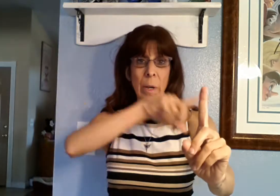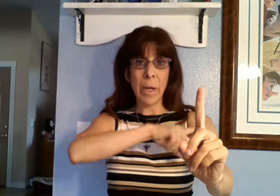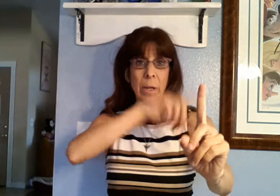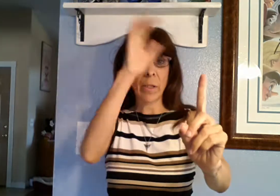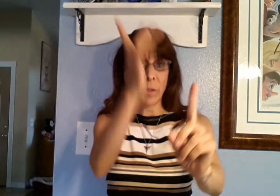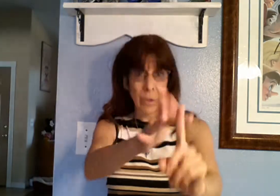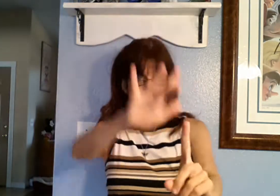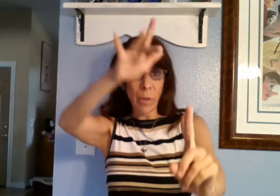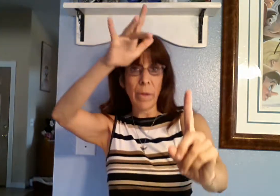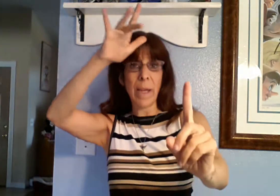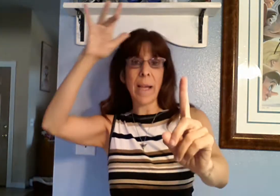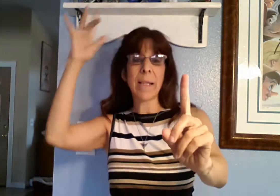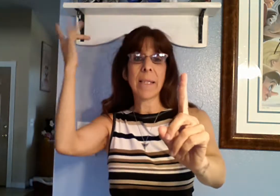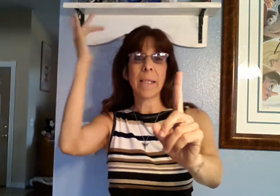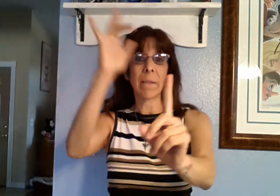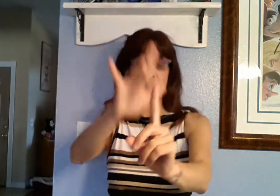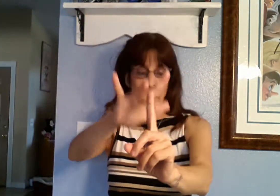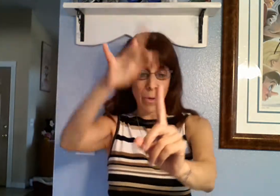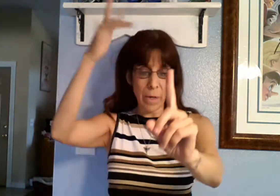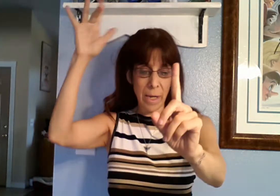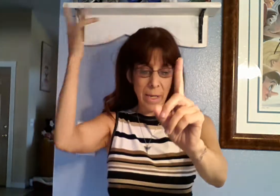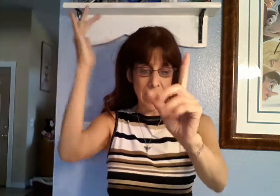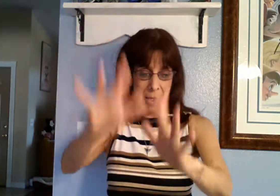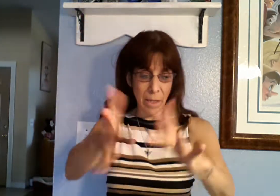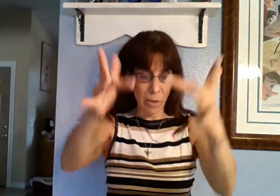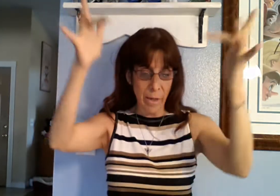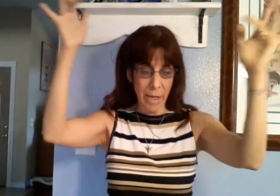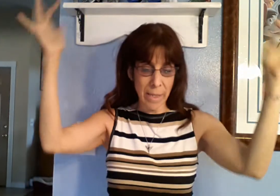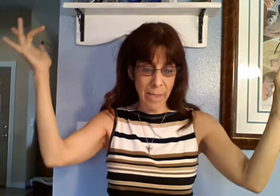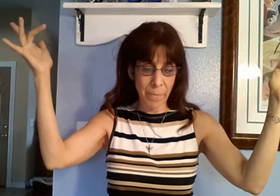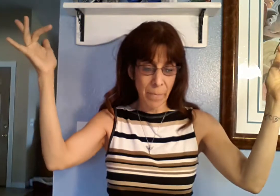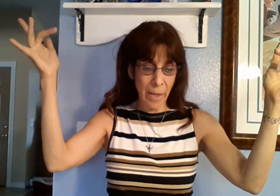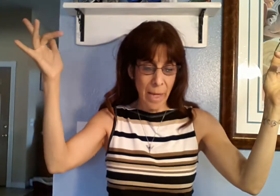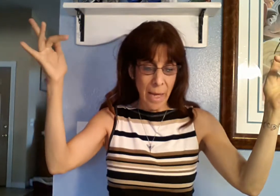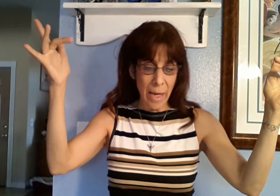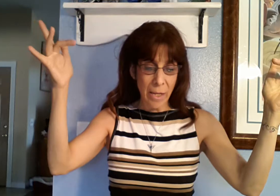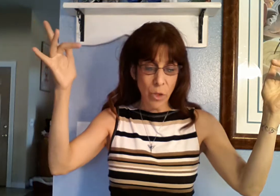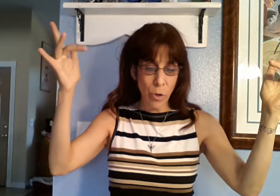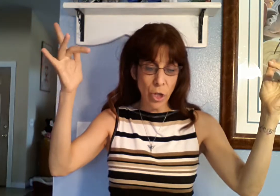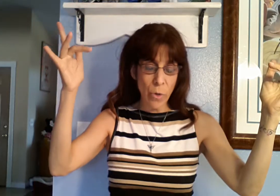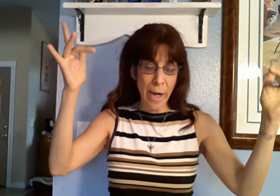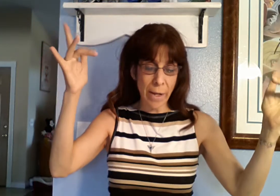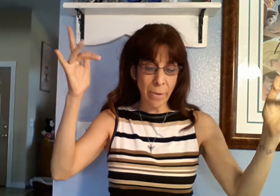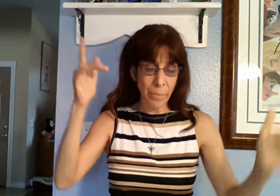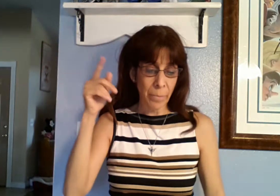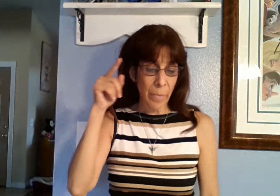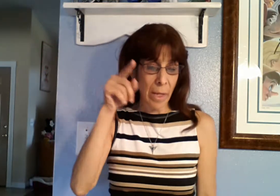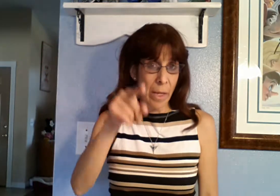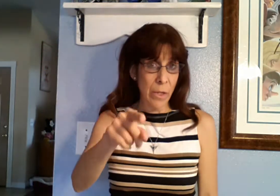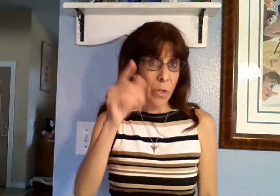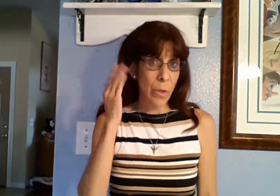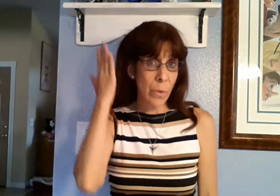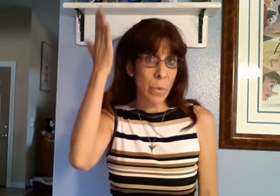we're glorious. Glorious and then glorious. And you will know how. You